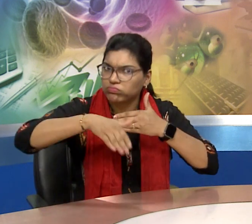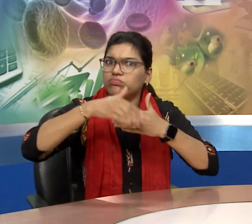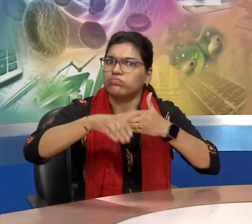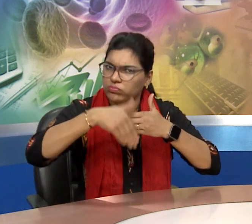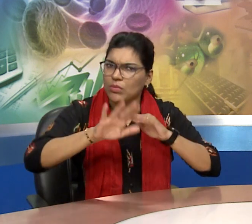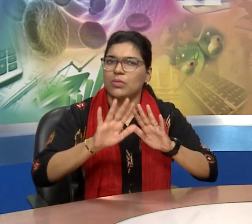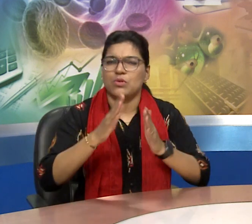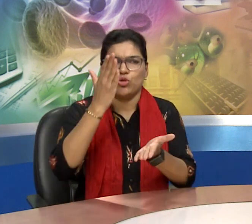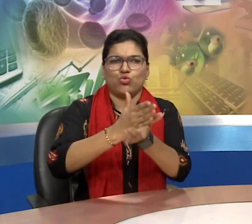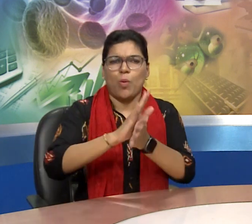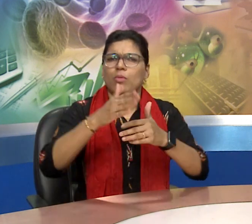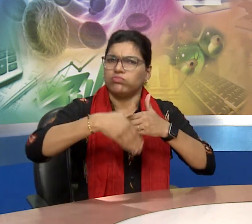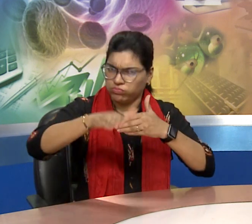which we had discussed a few minutes ago.